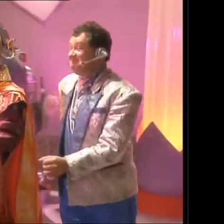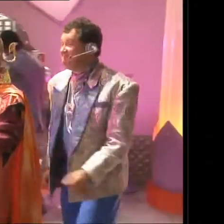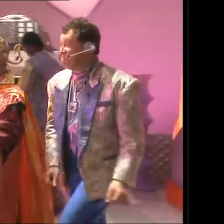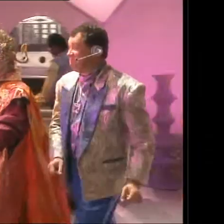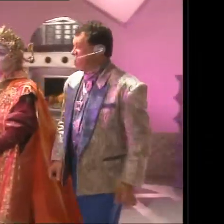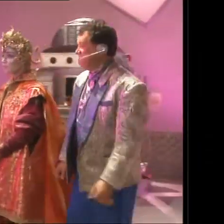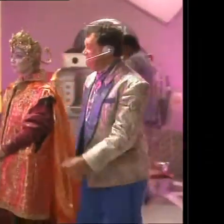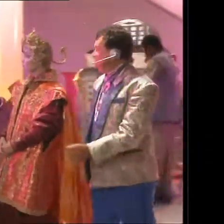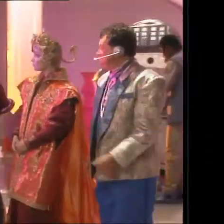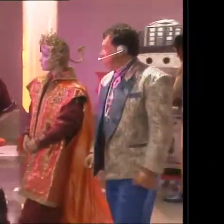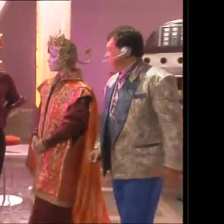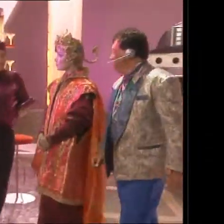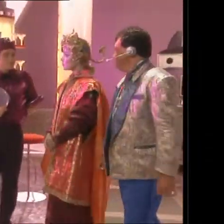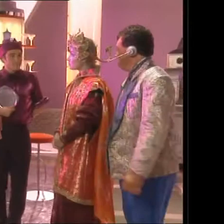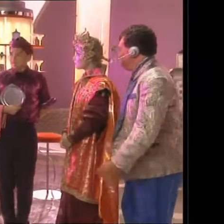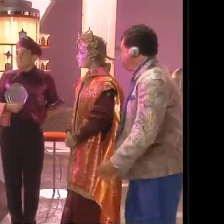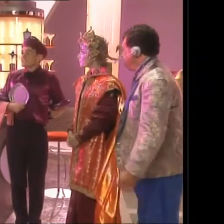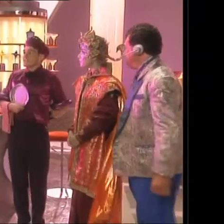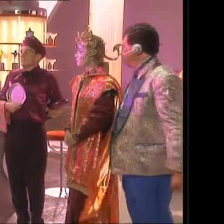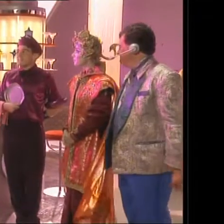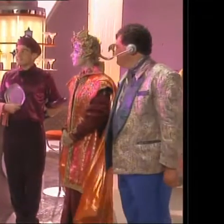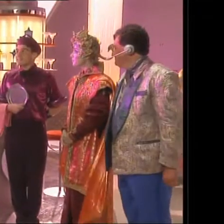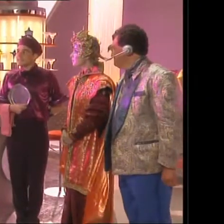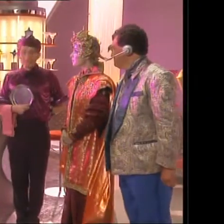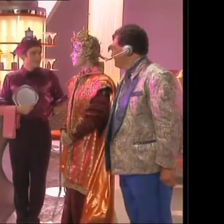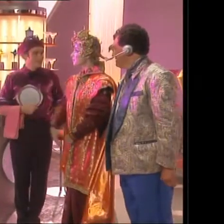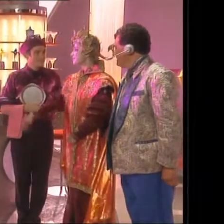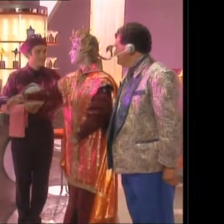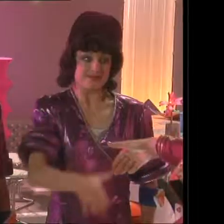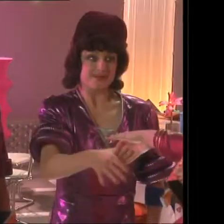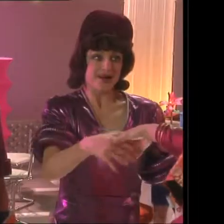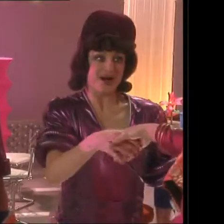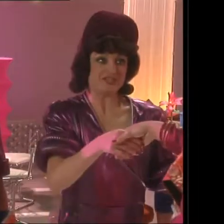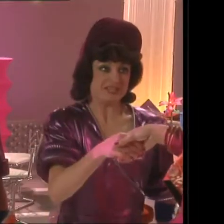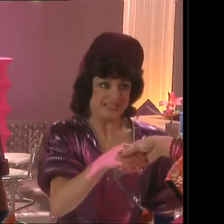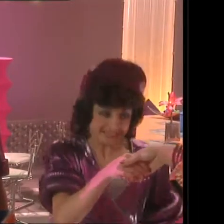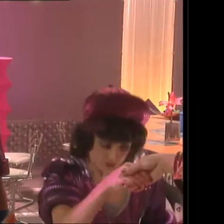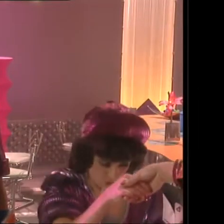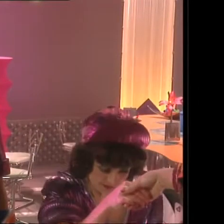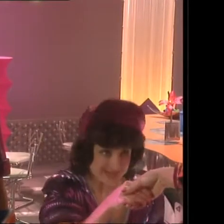Allow me to introduce you. This is Lil. Hygiene and decor